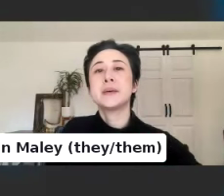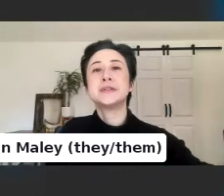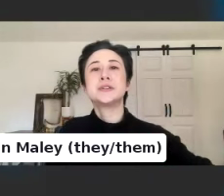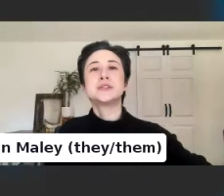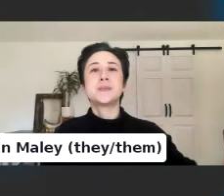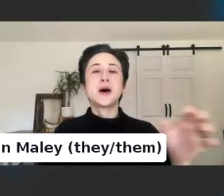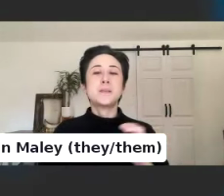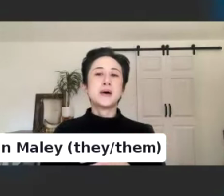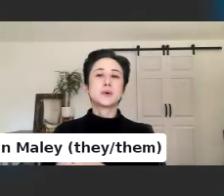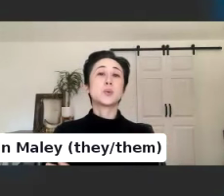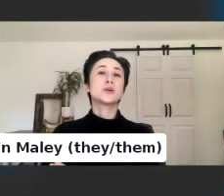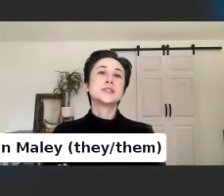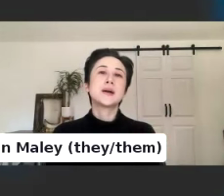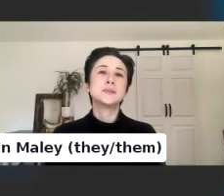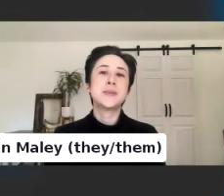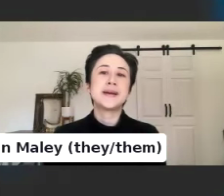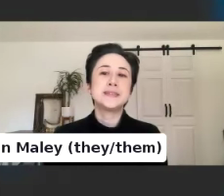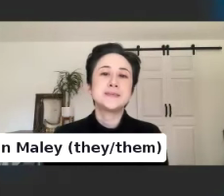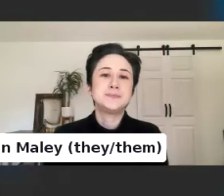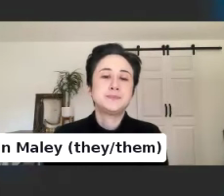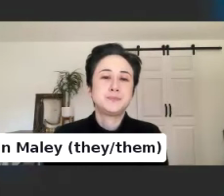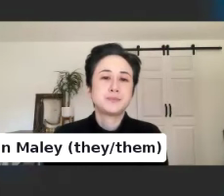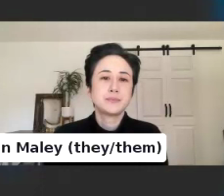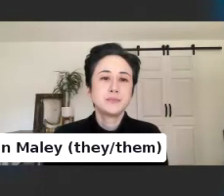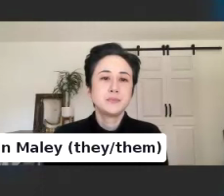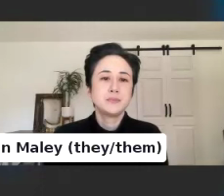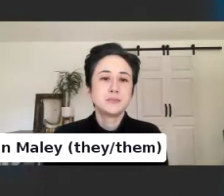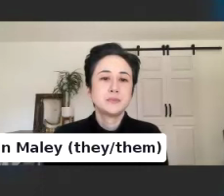Maybe there are images that pop out or words that come to mind.